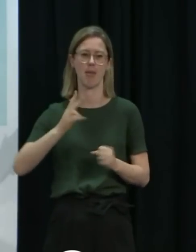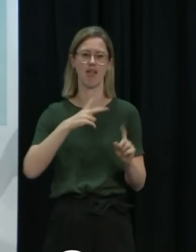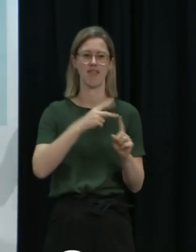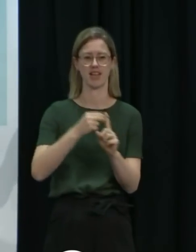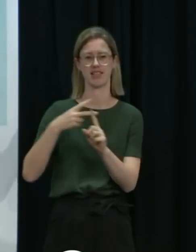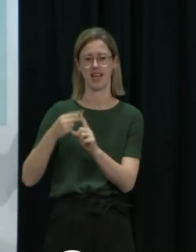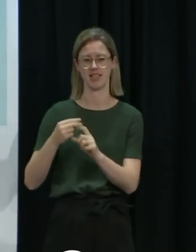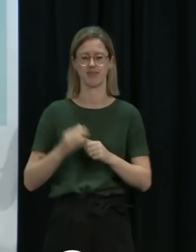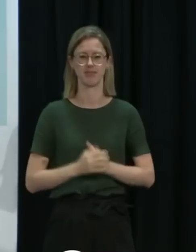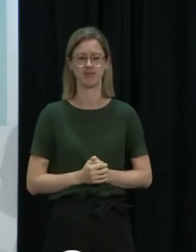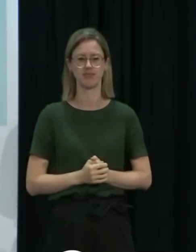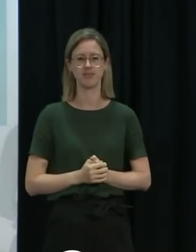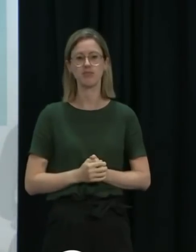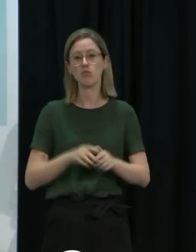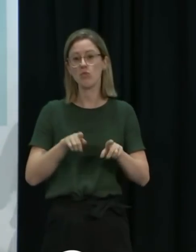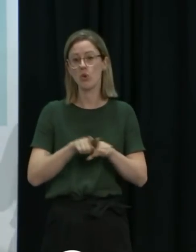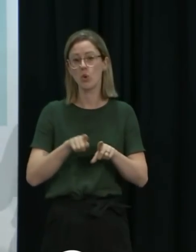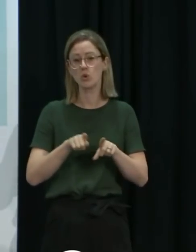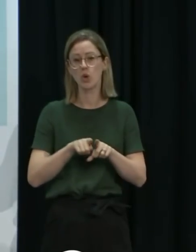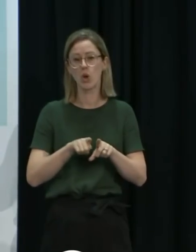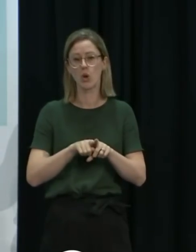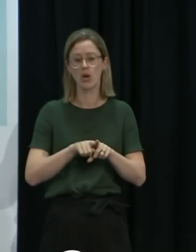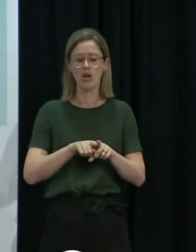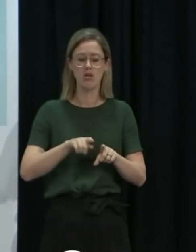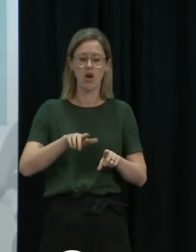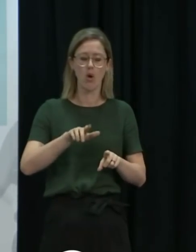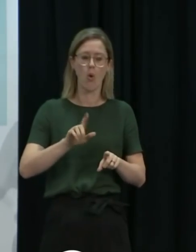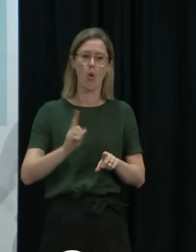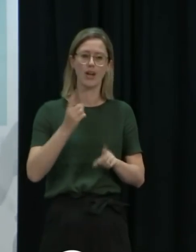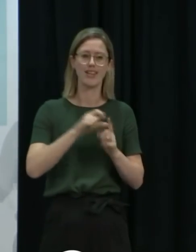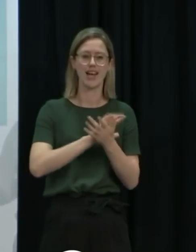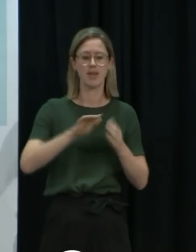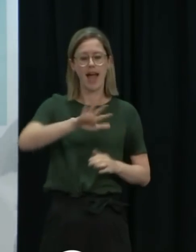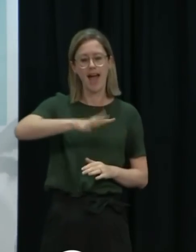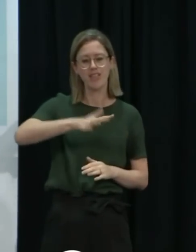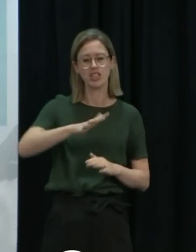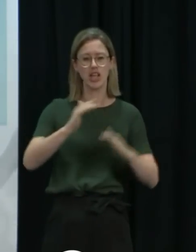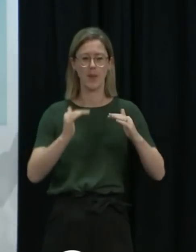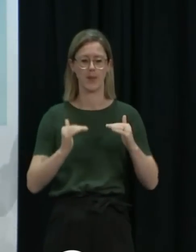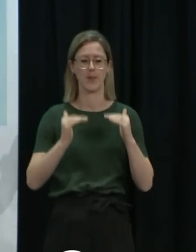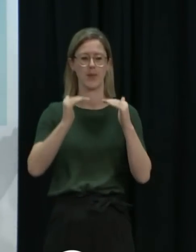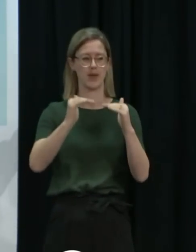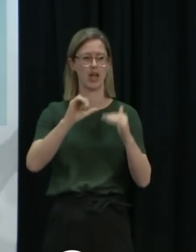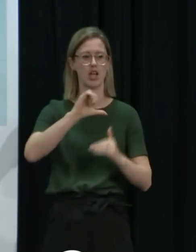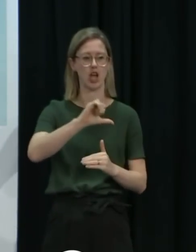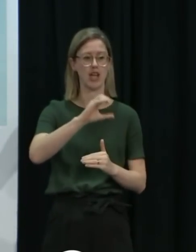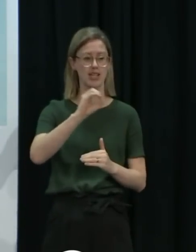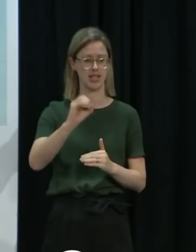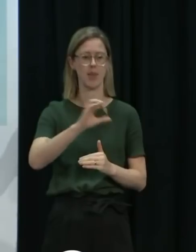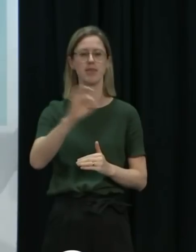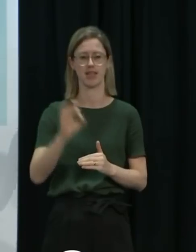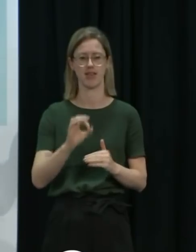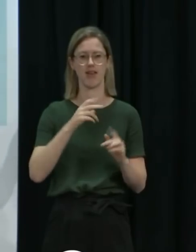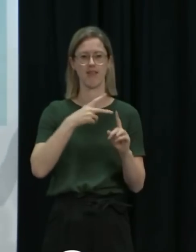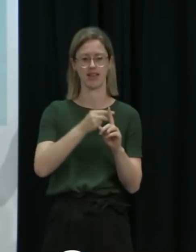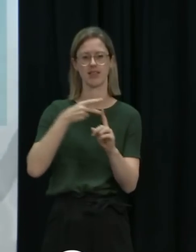vaccinated. Also, the average across Metro Auckland DHBs has now reached 90% fully vaccinated.